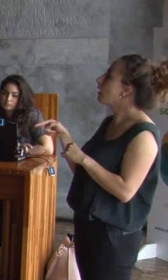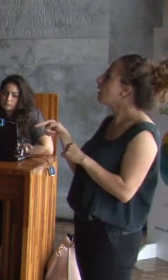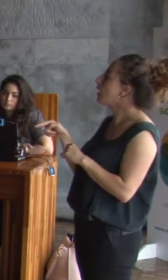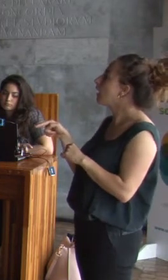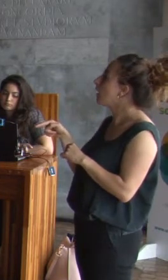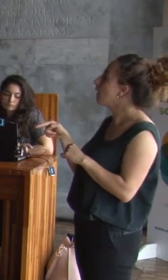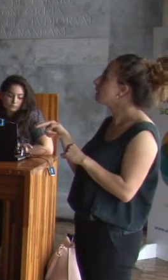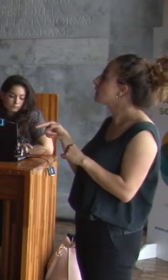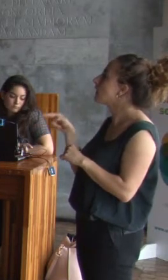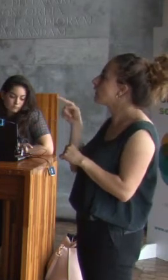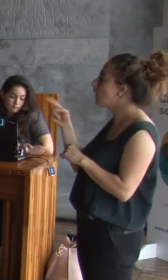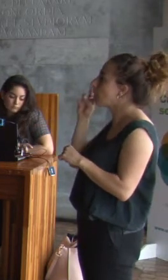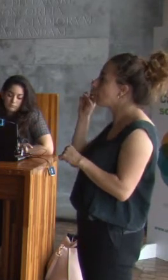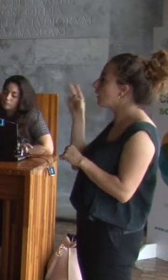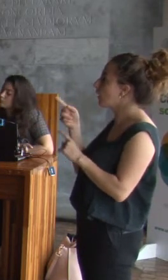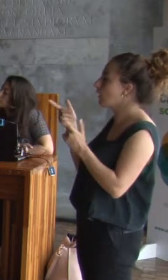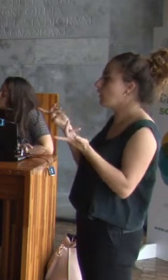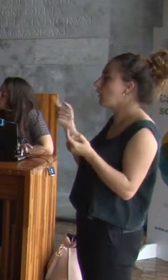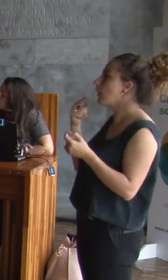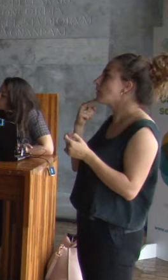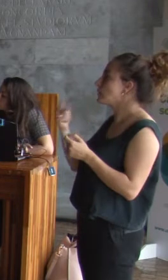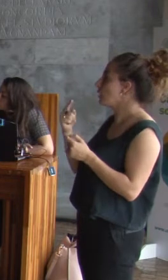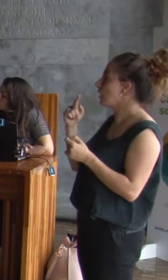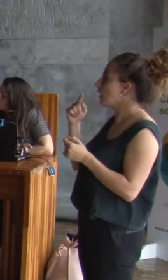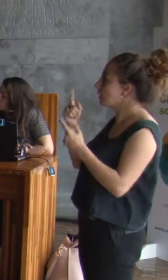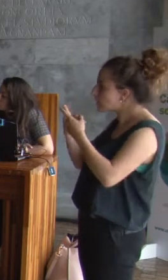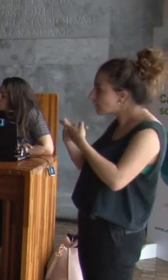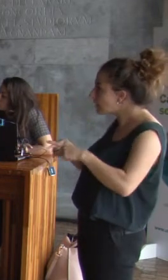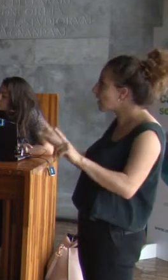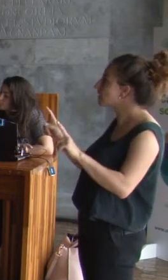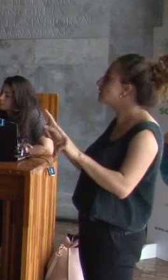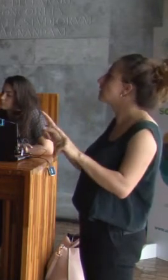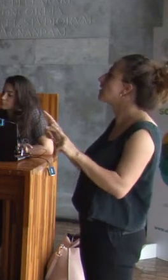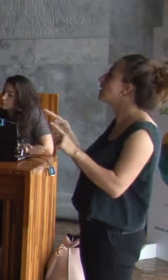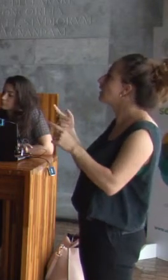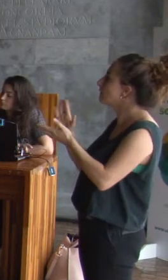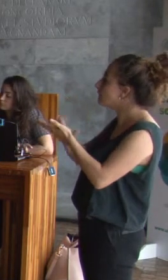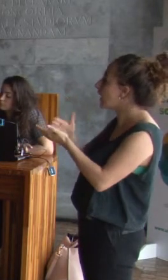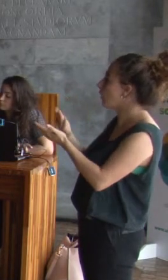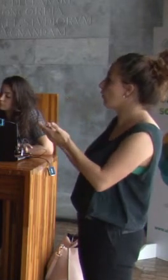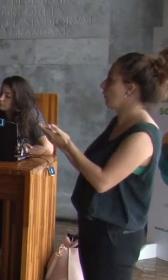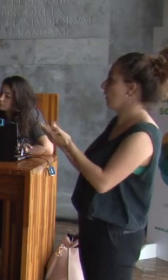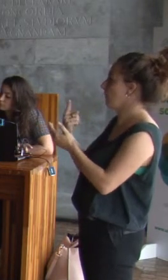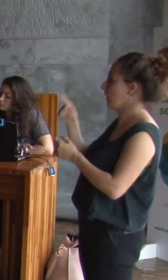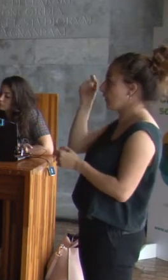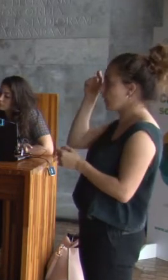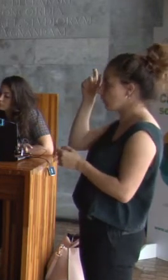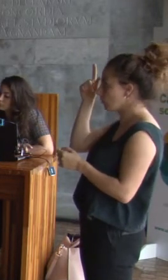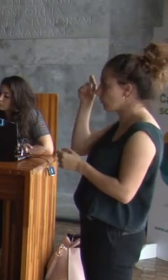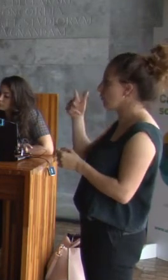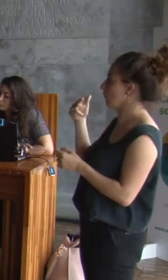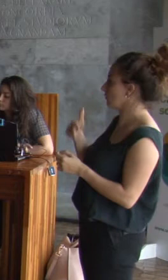diversity. They see diversity as an asset. They value an inclusive culture, a culture that